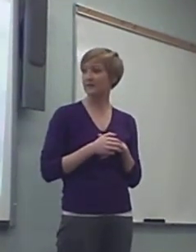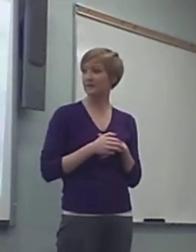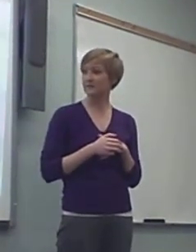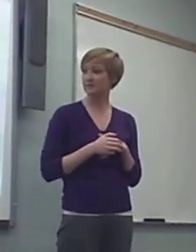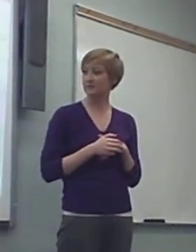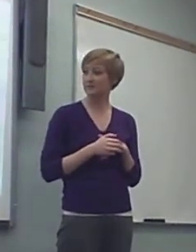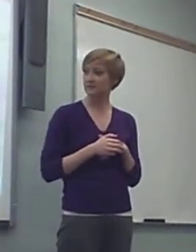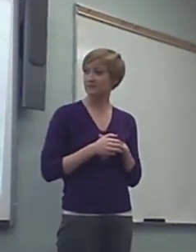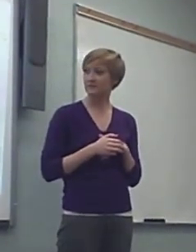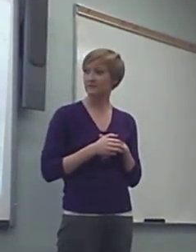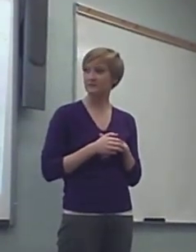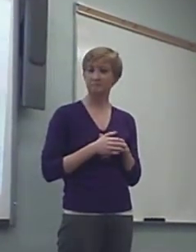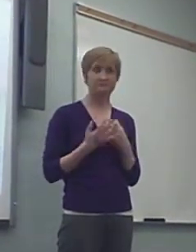Hold on.